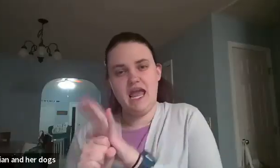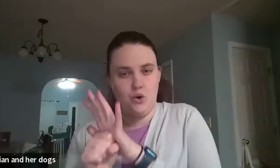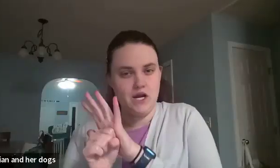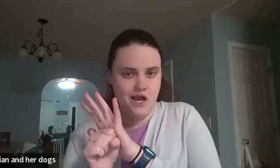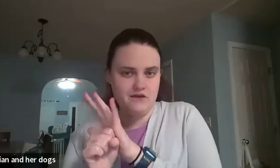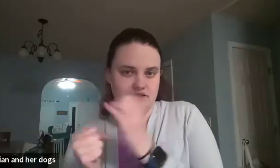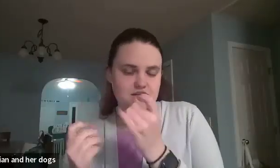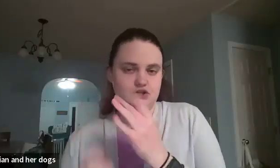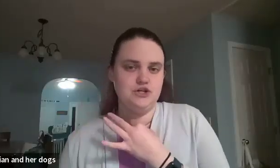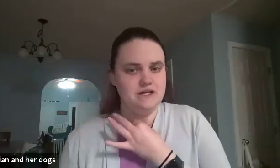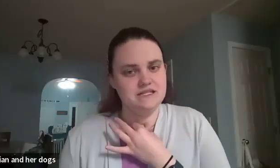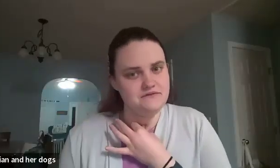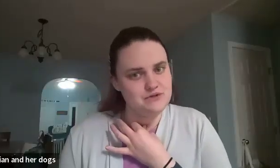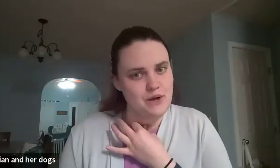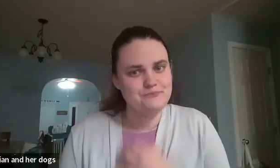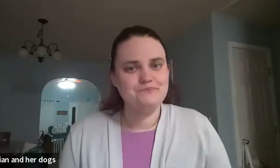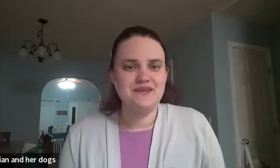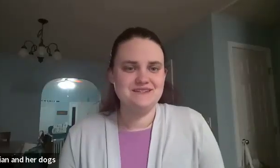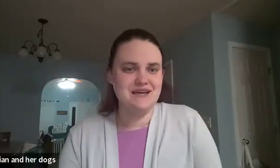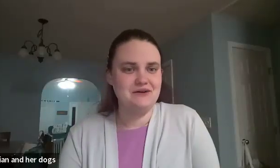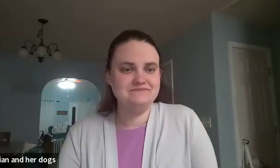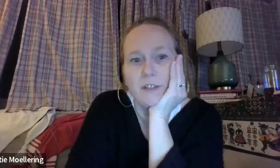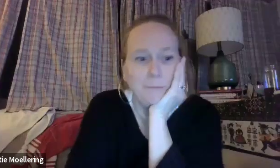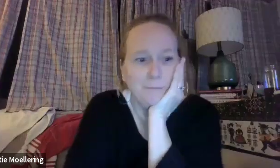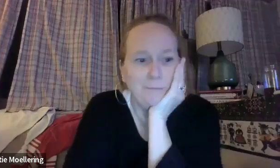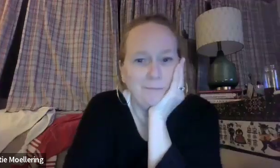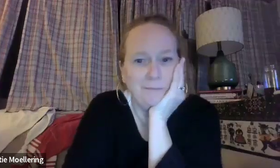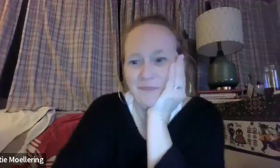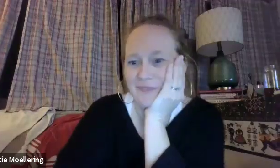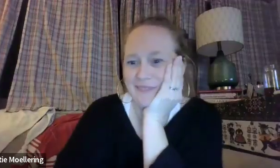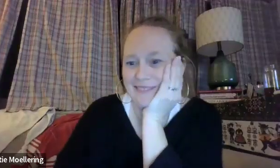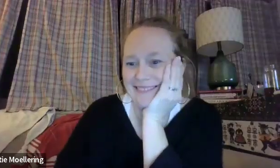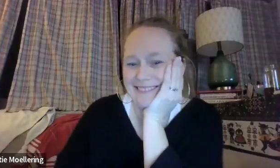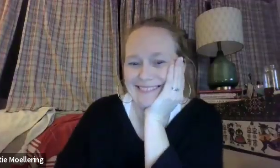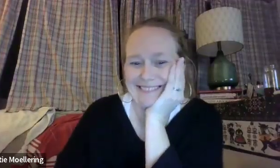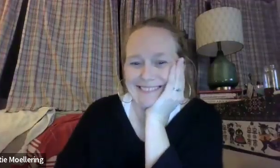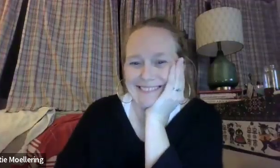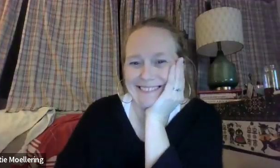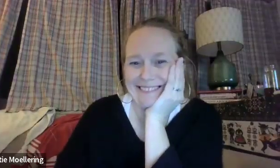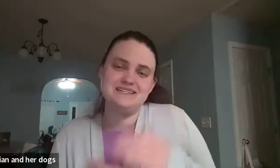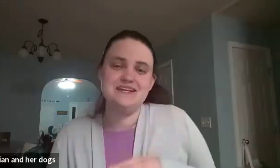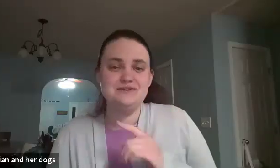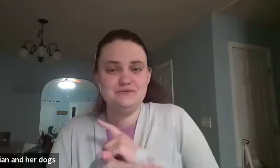specific area of science you're curious of as well. Yeah. Sounds good. All right. Well, I hope you guys have a wonderful rest of y'all's